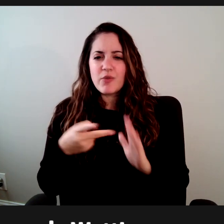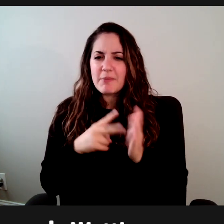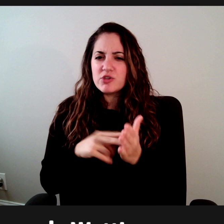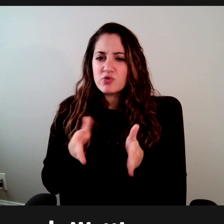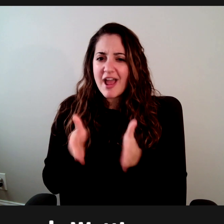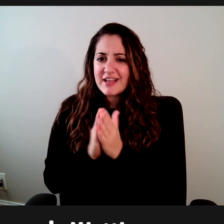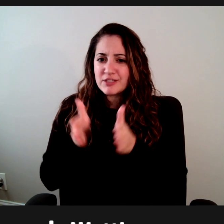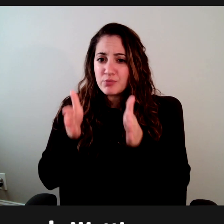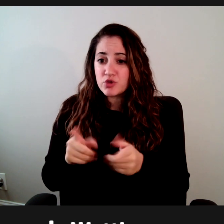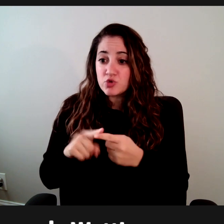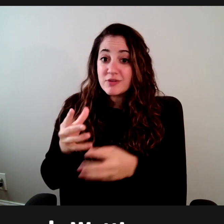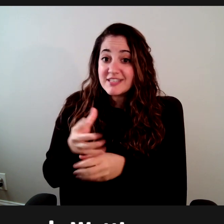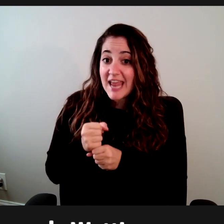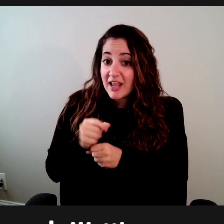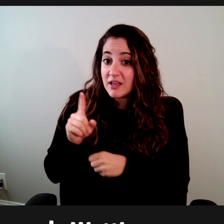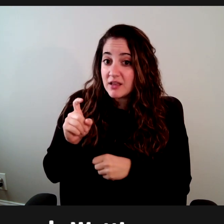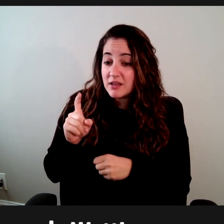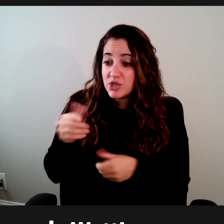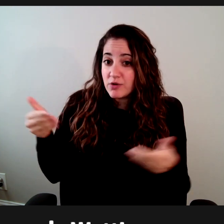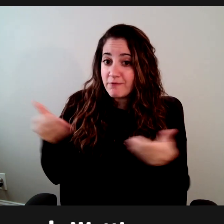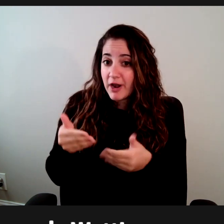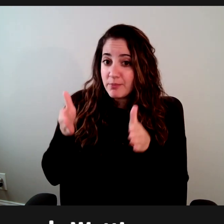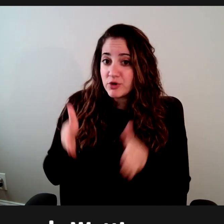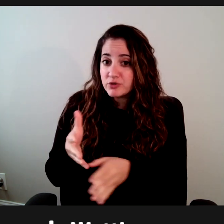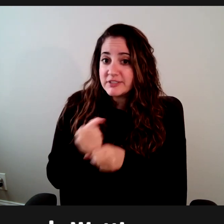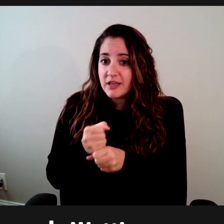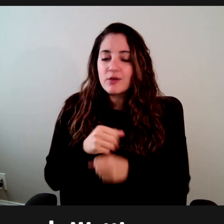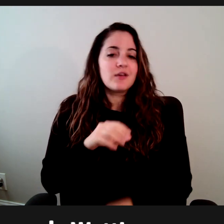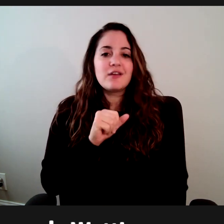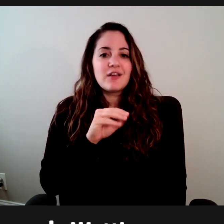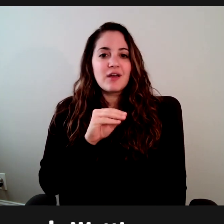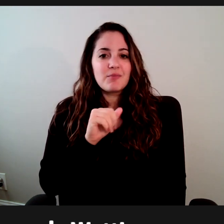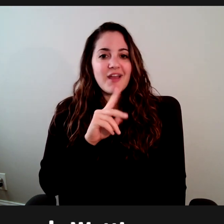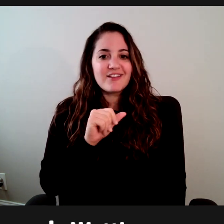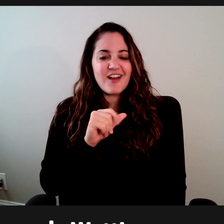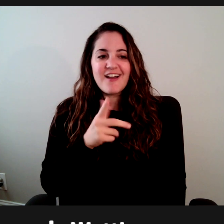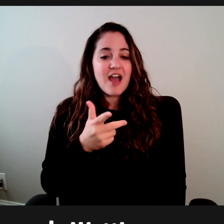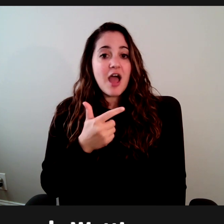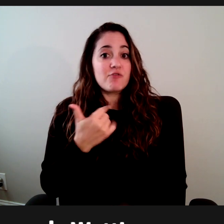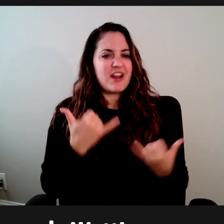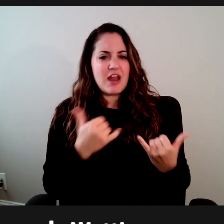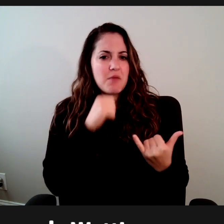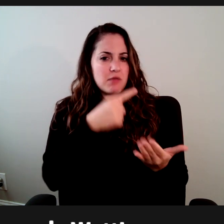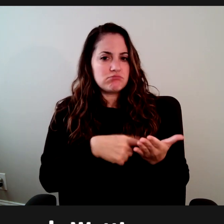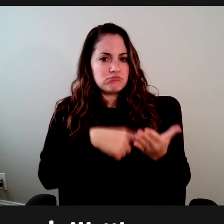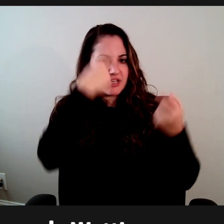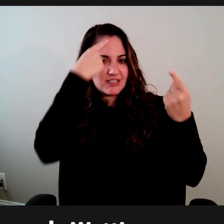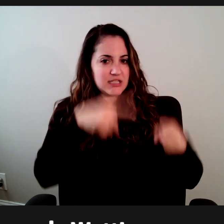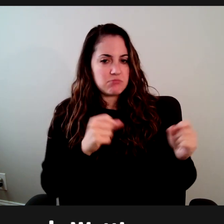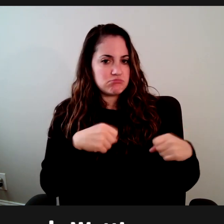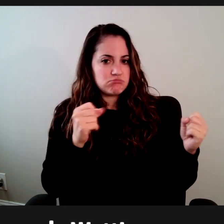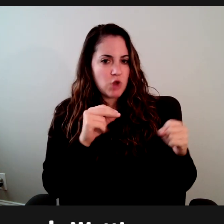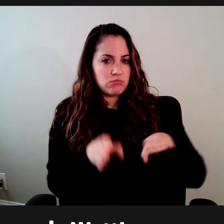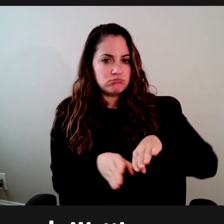to take. You're inviting them to take. Well, I'm not actually speaking necessarily about